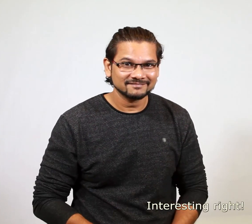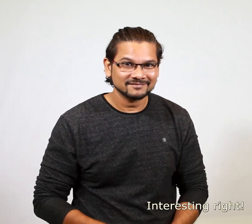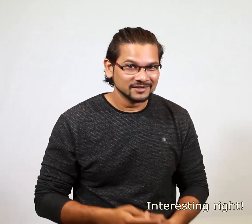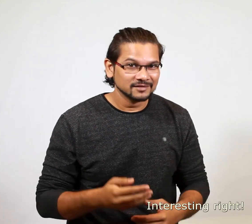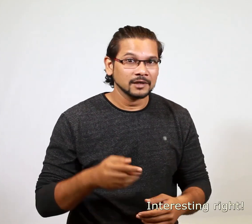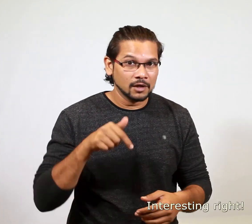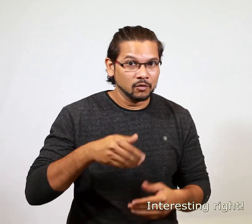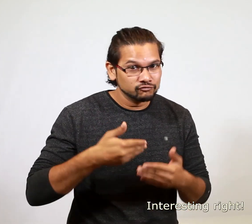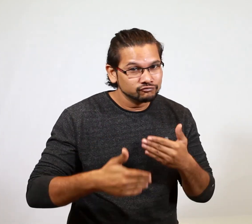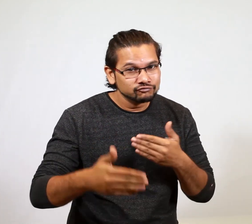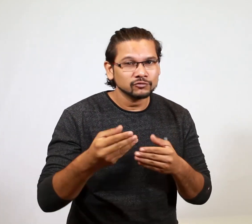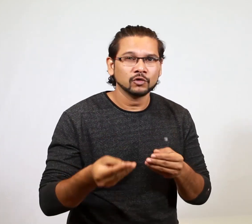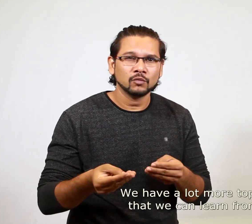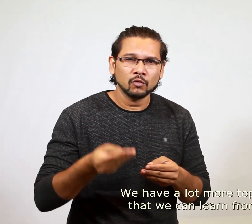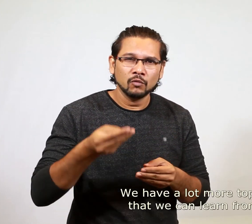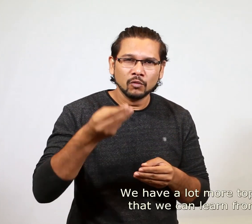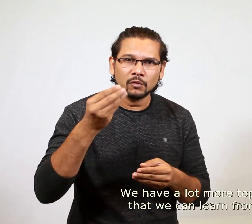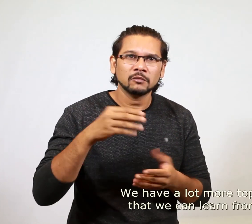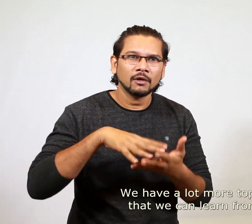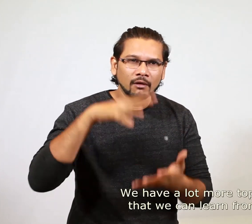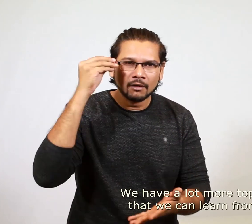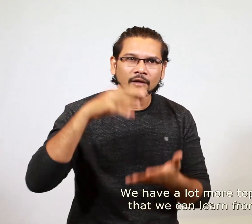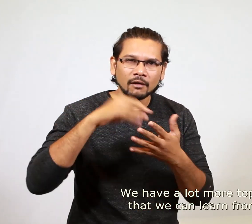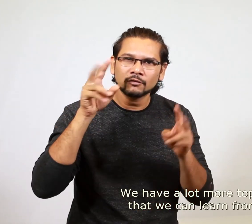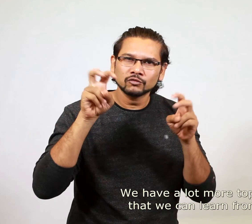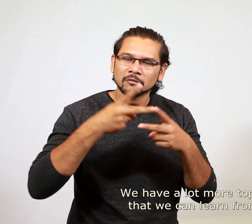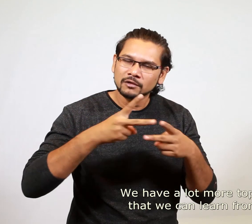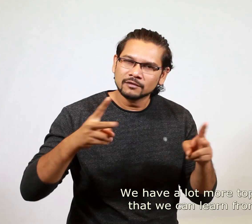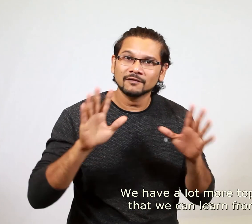Interesting, right? We have a lot more topics that we can learn from.